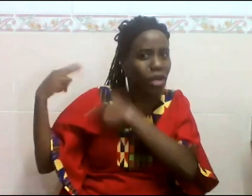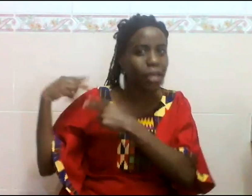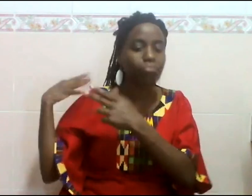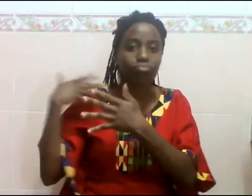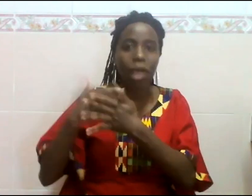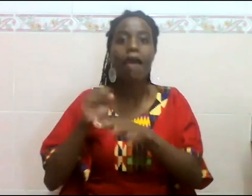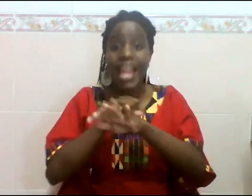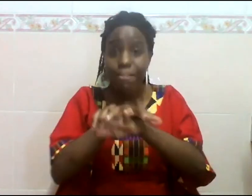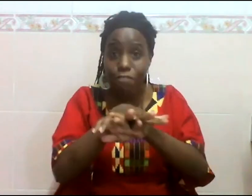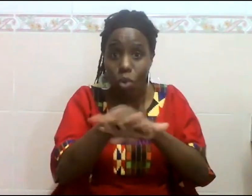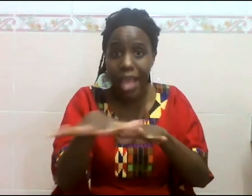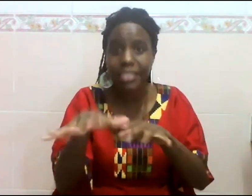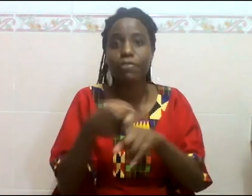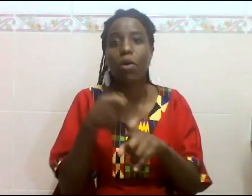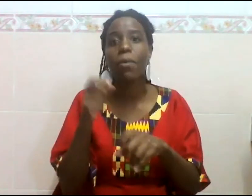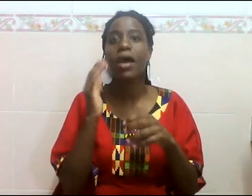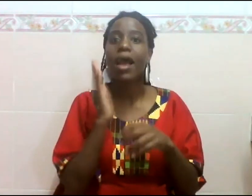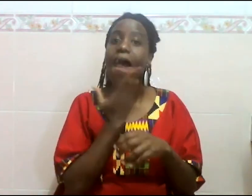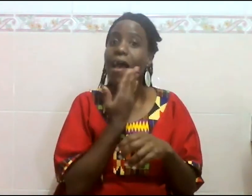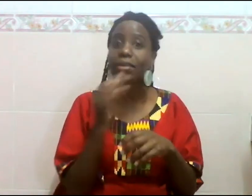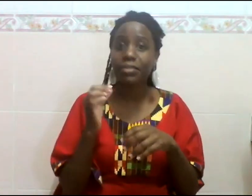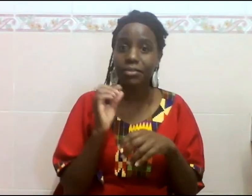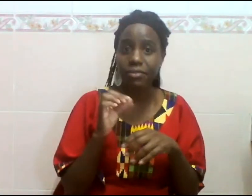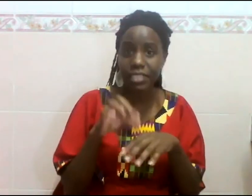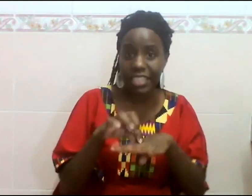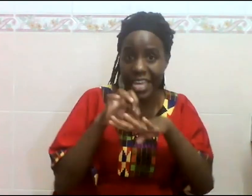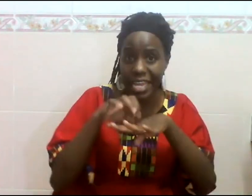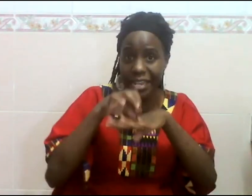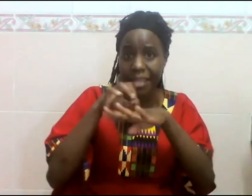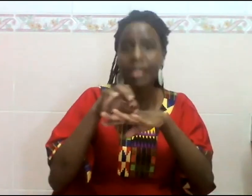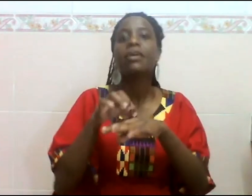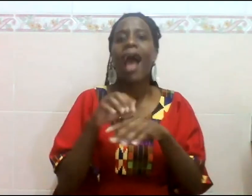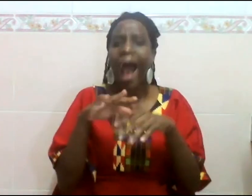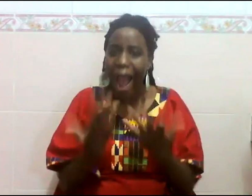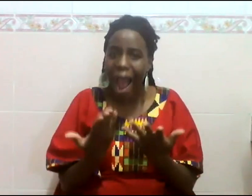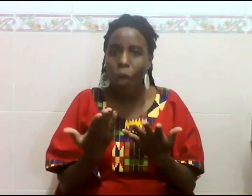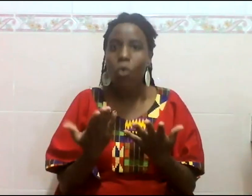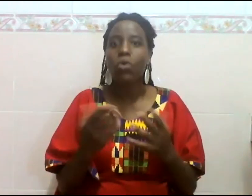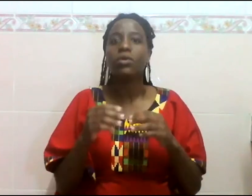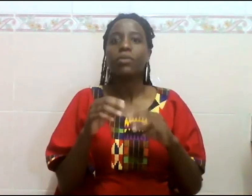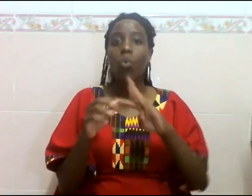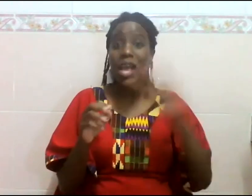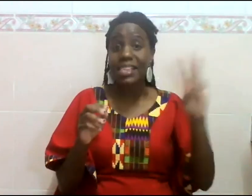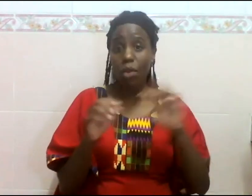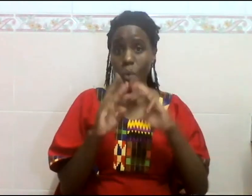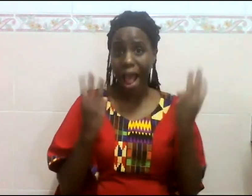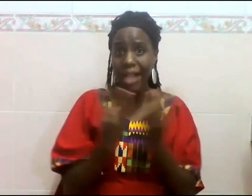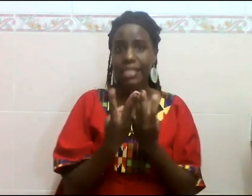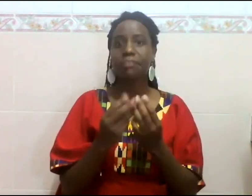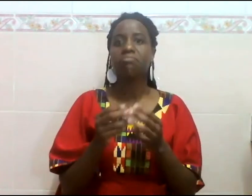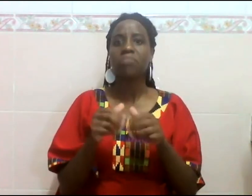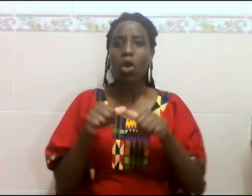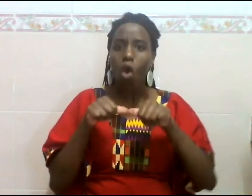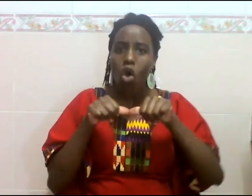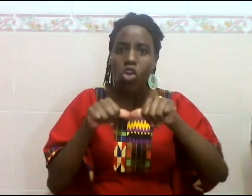and the racialized influences in that space have always worked to kind of maintain the hierarchy of power. You know, the sort of